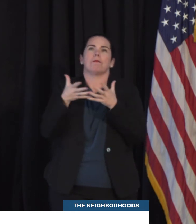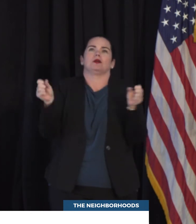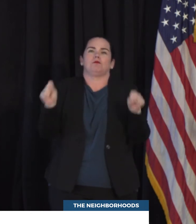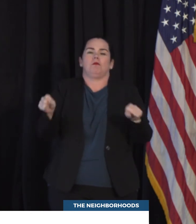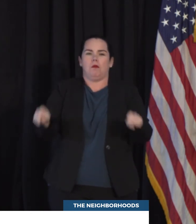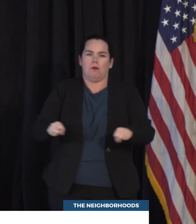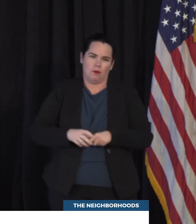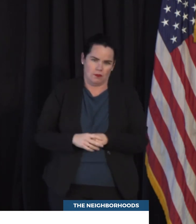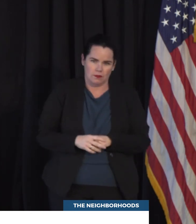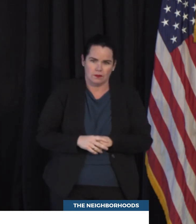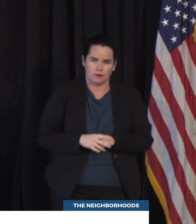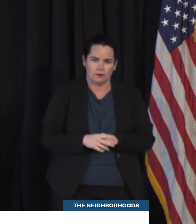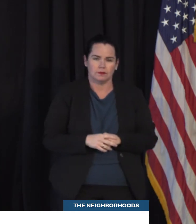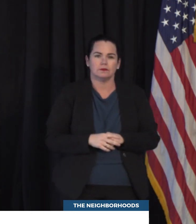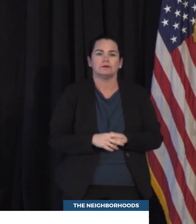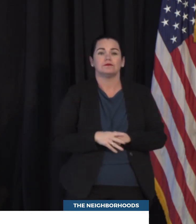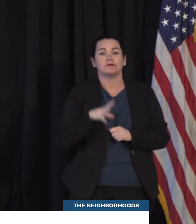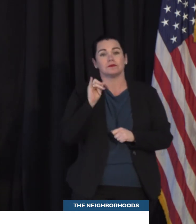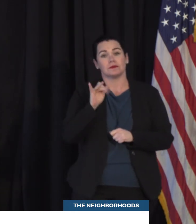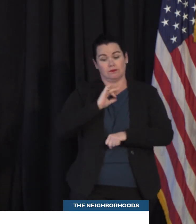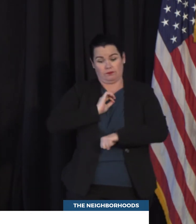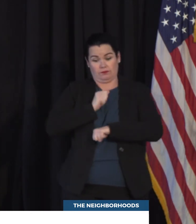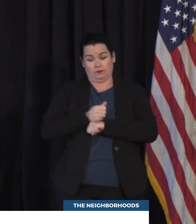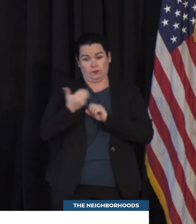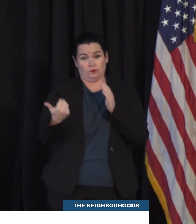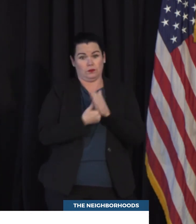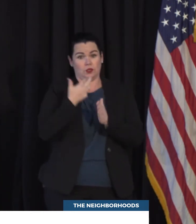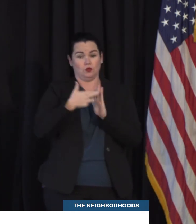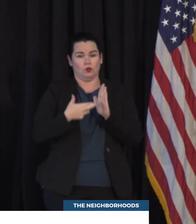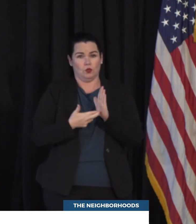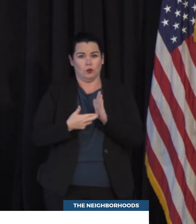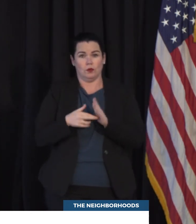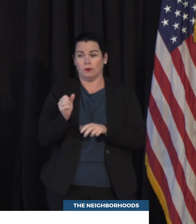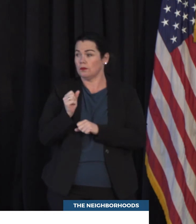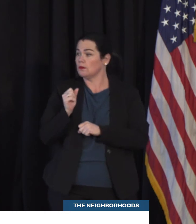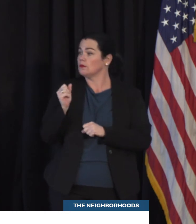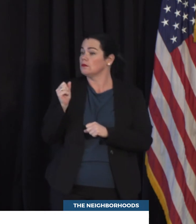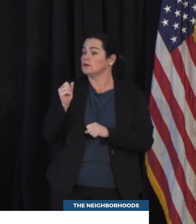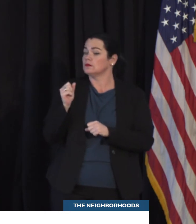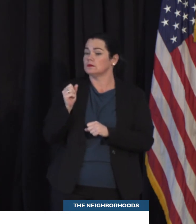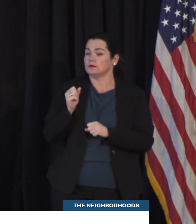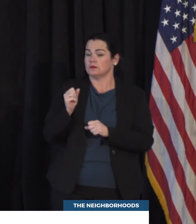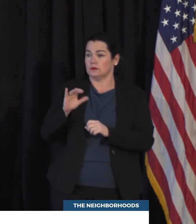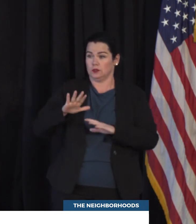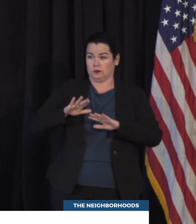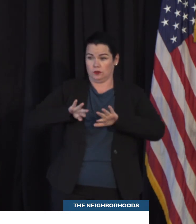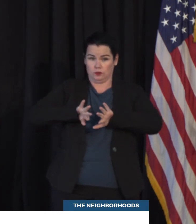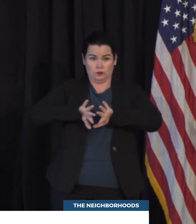possible. Again, adopting policies to ensure workers